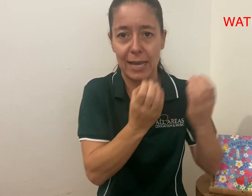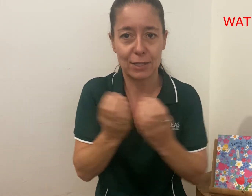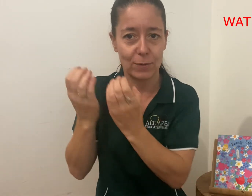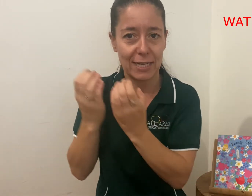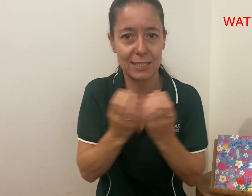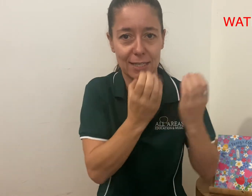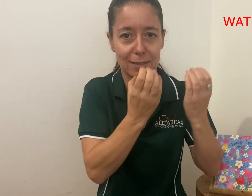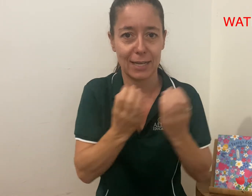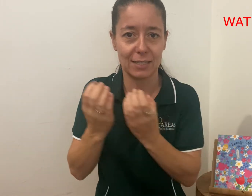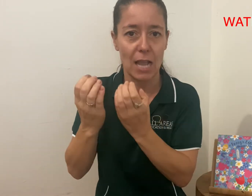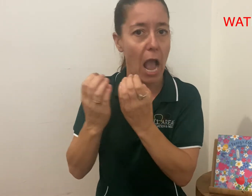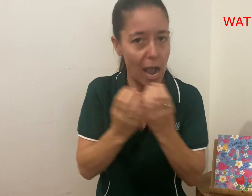you're eating it like this.